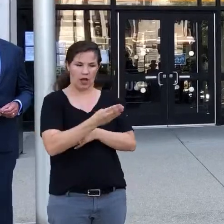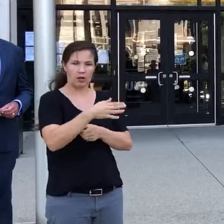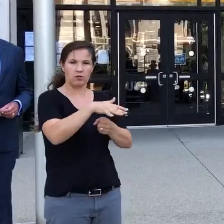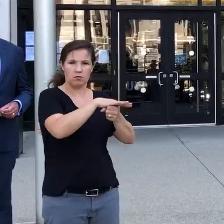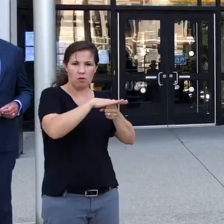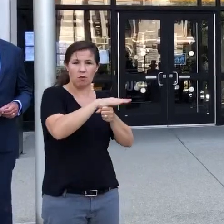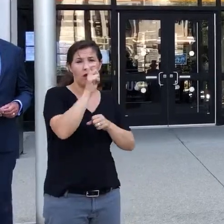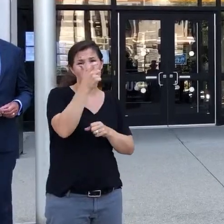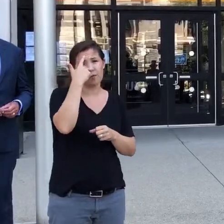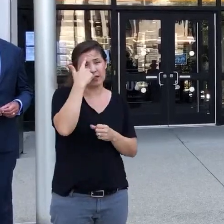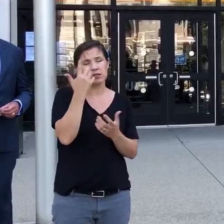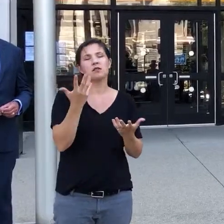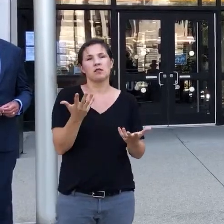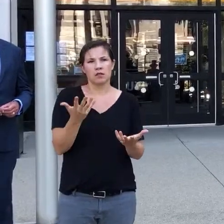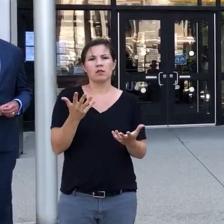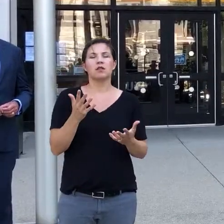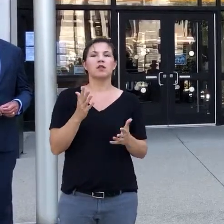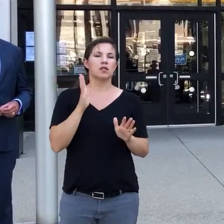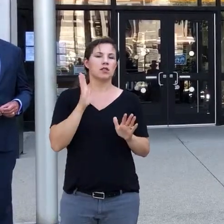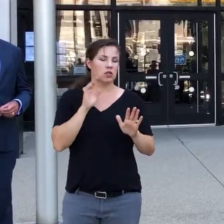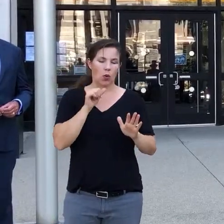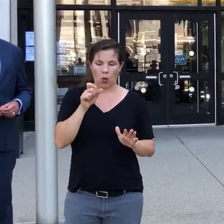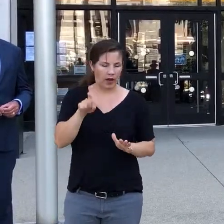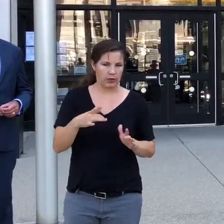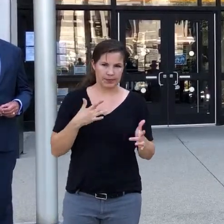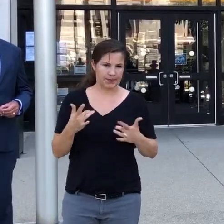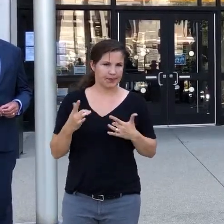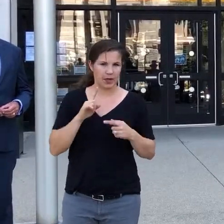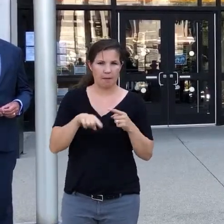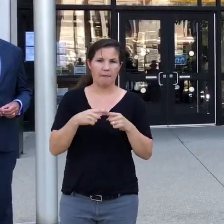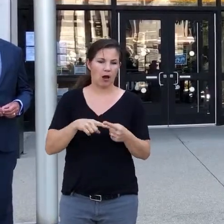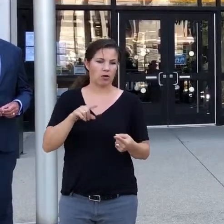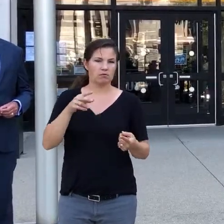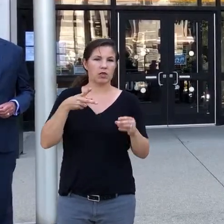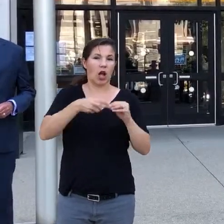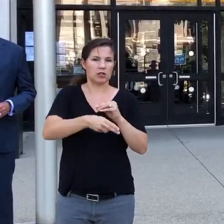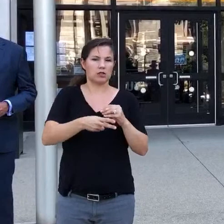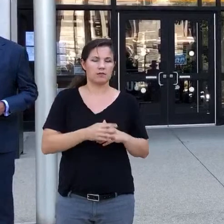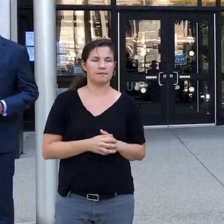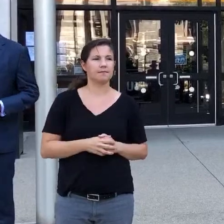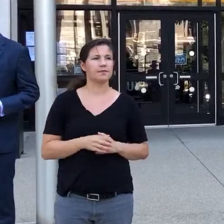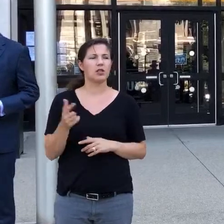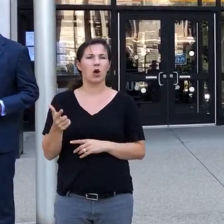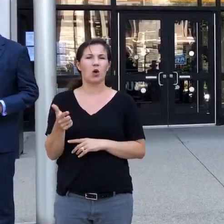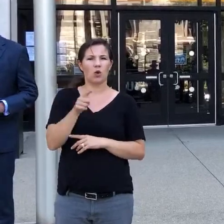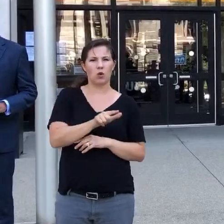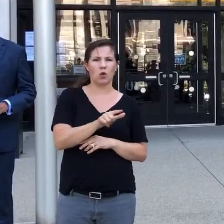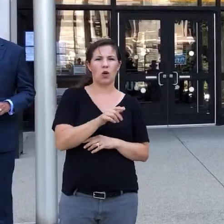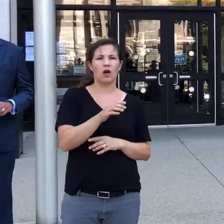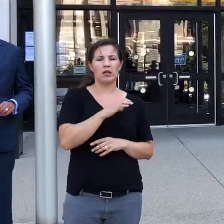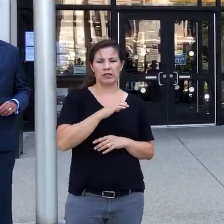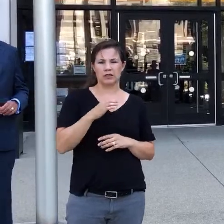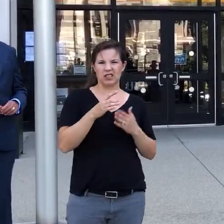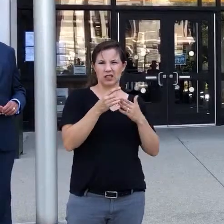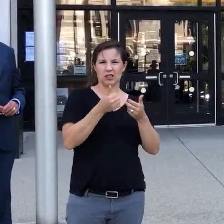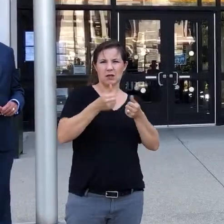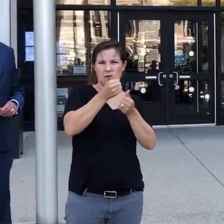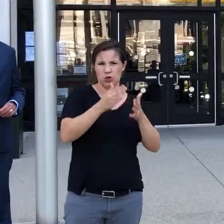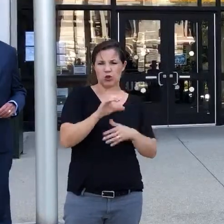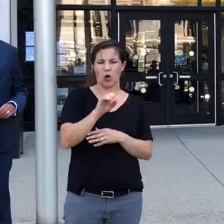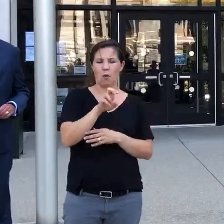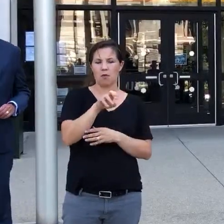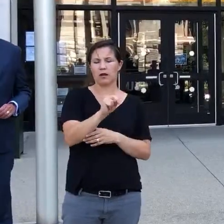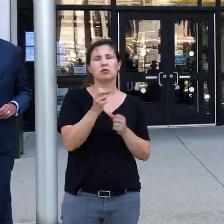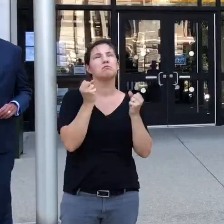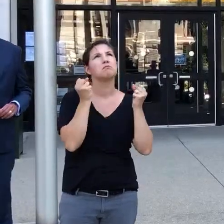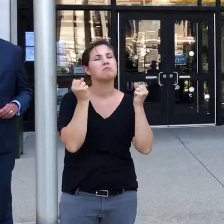we will be in a position where we're not going to have to worry about cuts. I'll turn it over to Commissioner O'Brien to talk a little bit, but there's so many organizations out